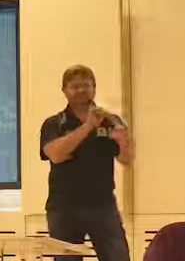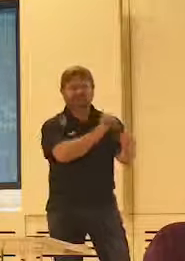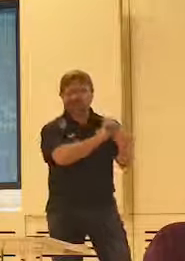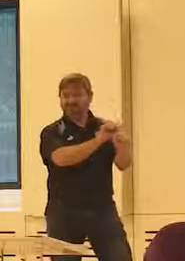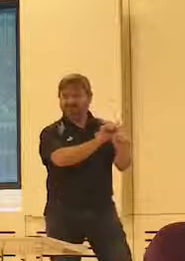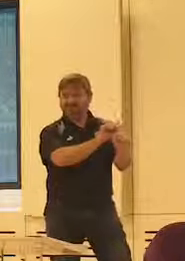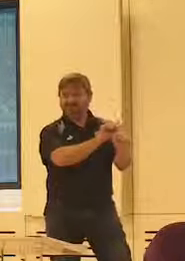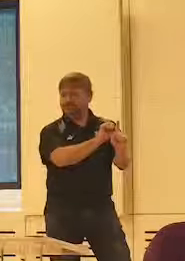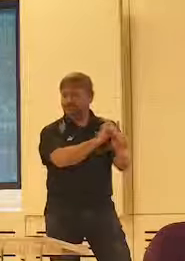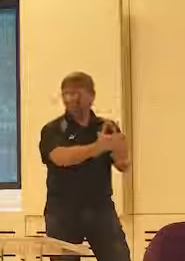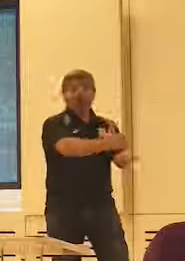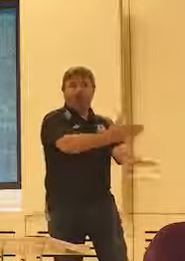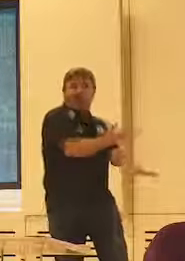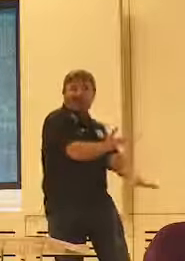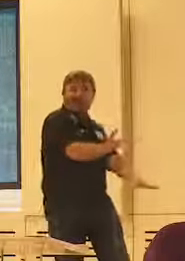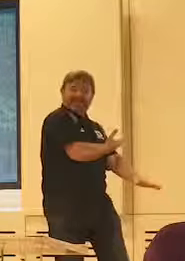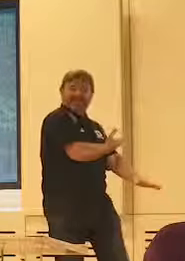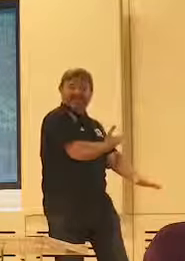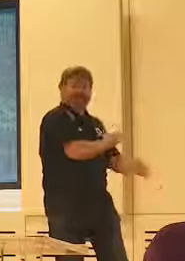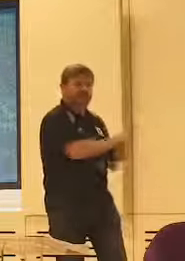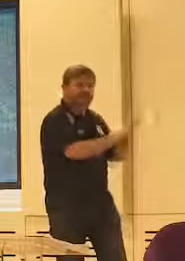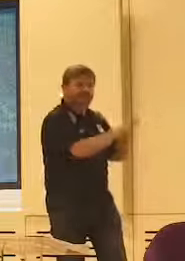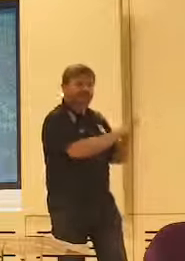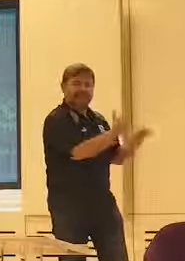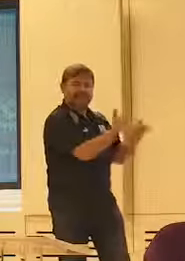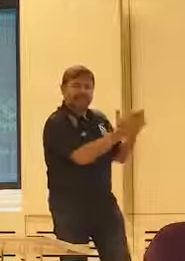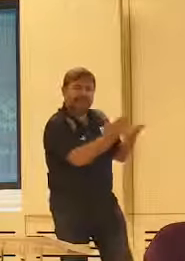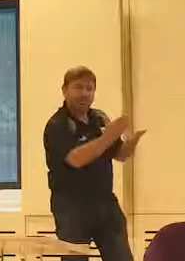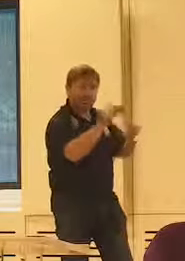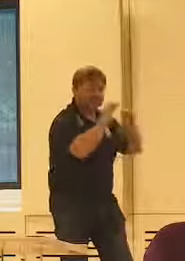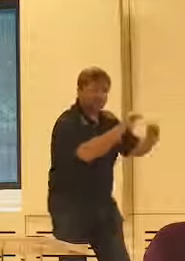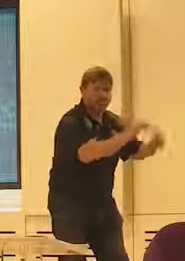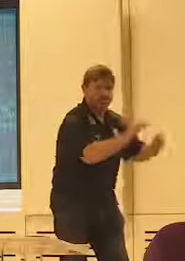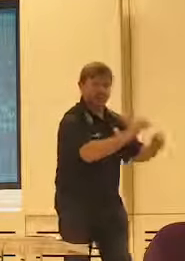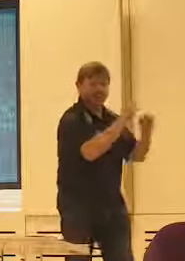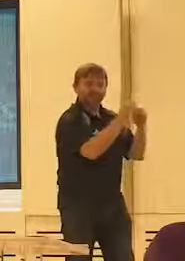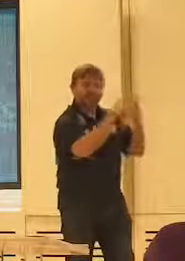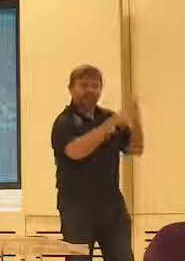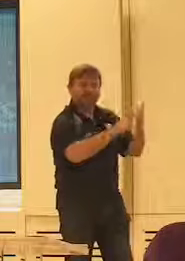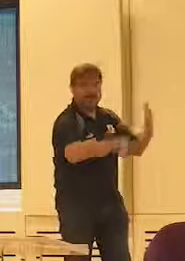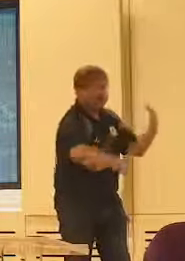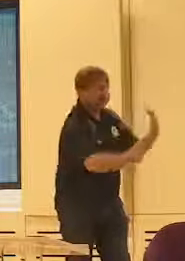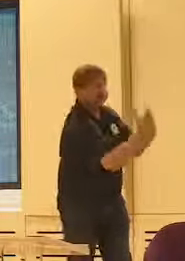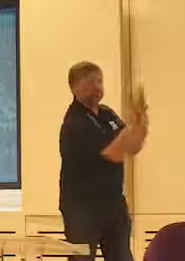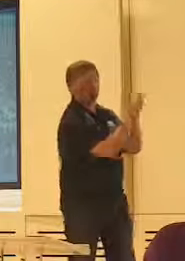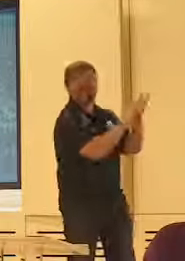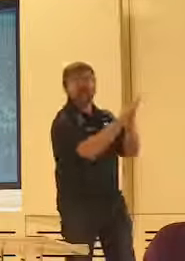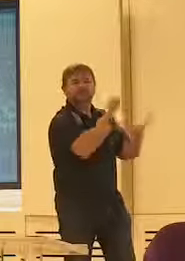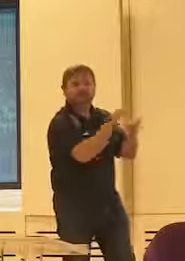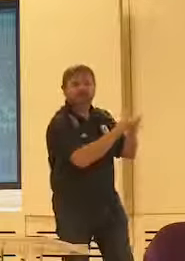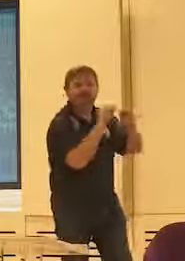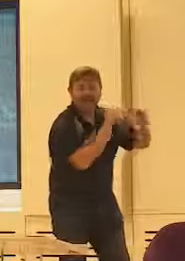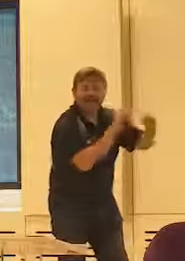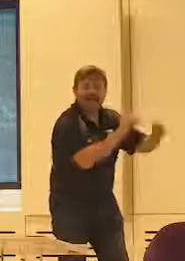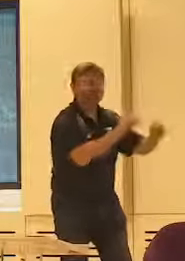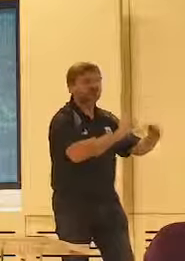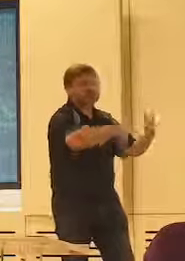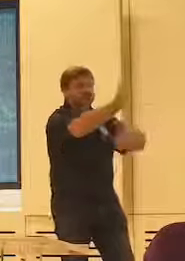it's prevention and early diagnosis and intervention. Means